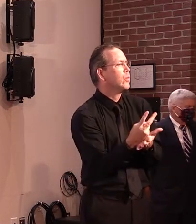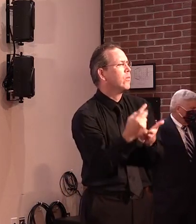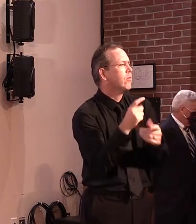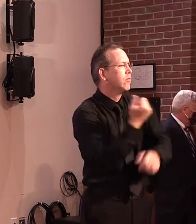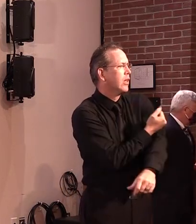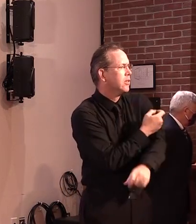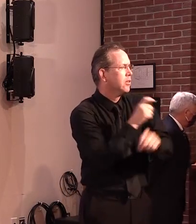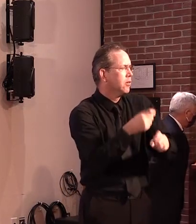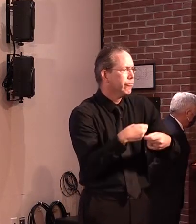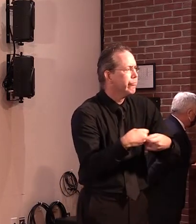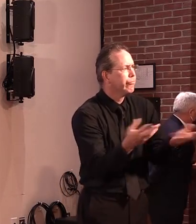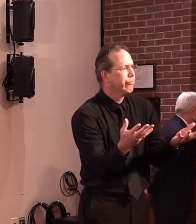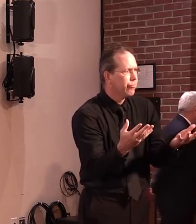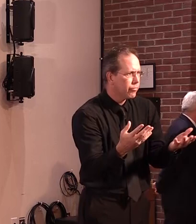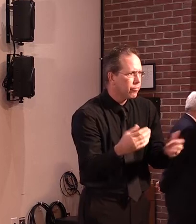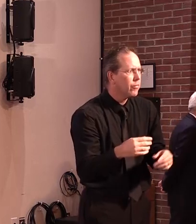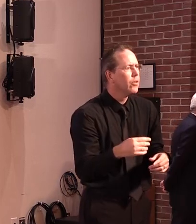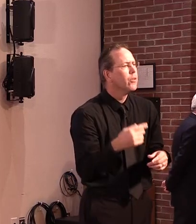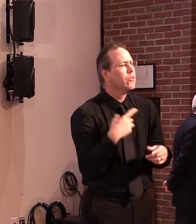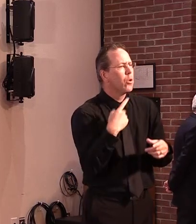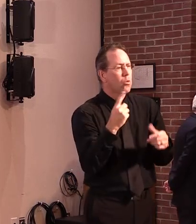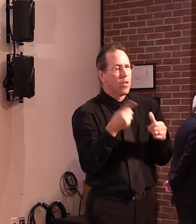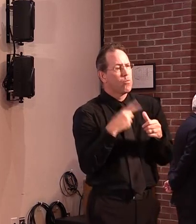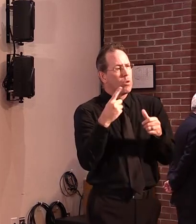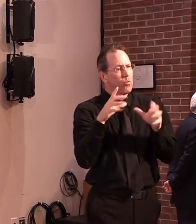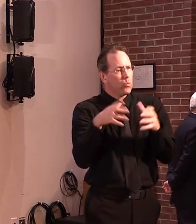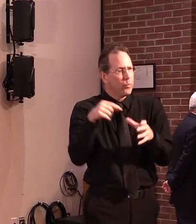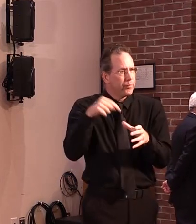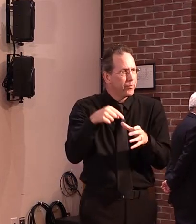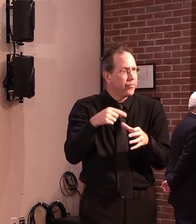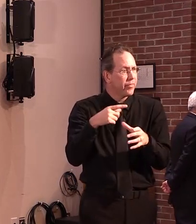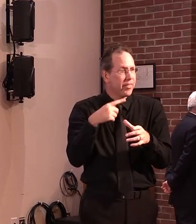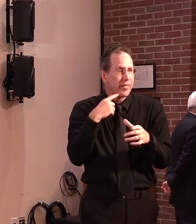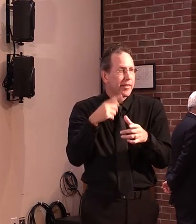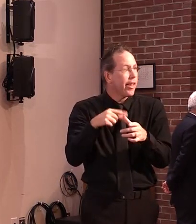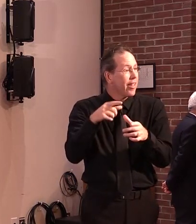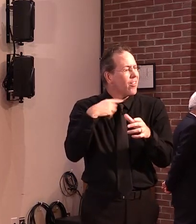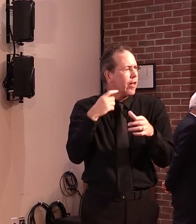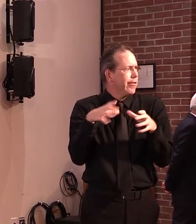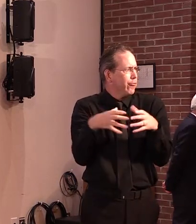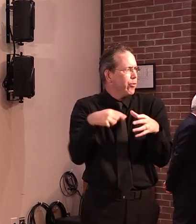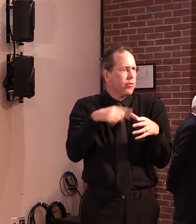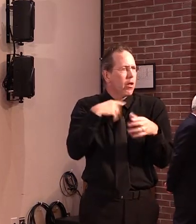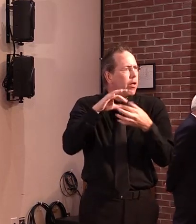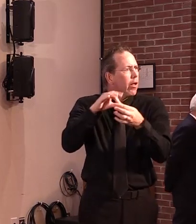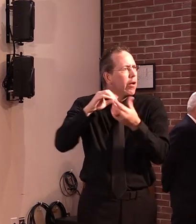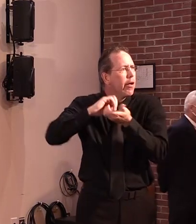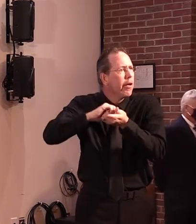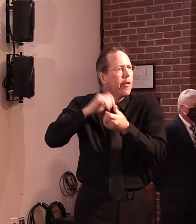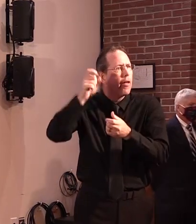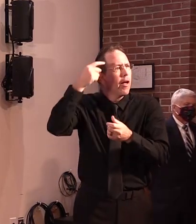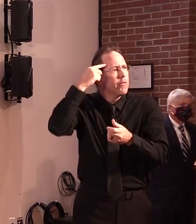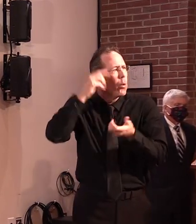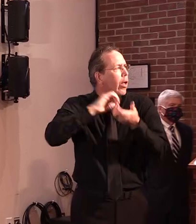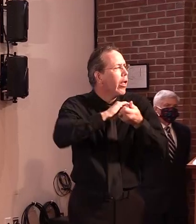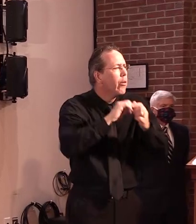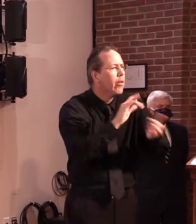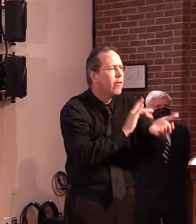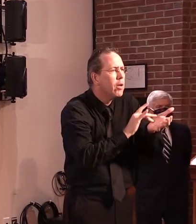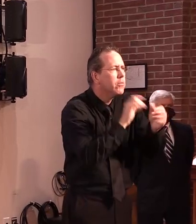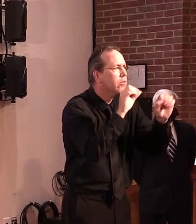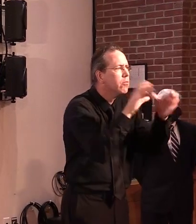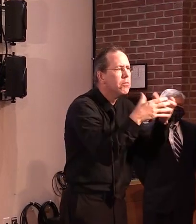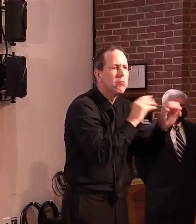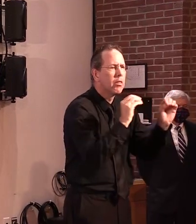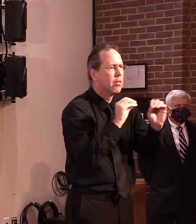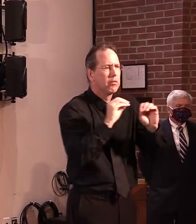think a good example, and Dr. Levine is very familiar with this, recently there was a serious adverse event in one